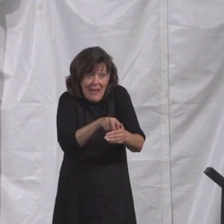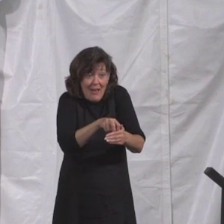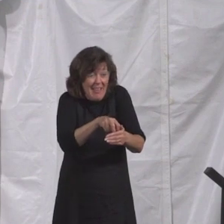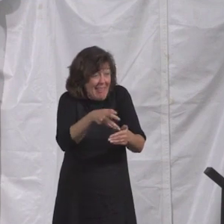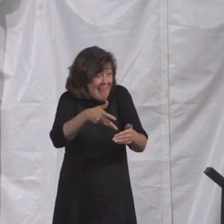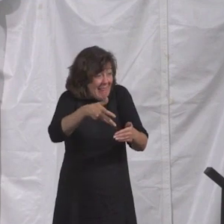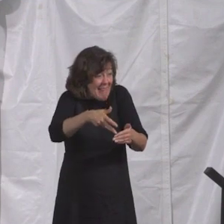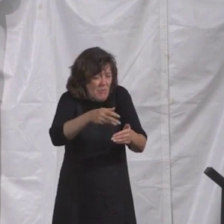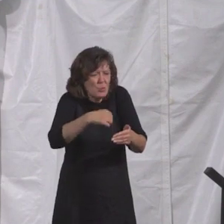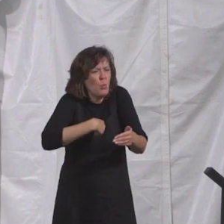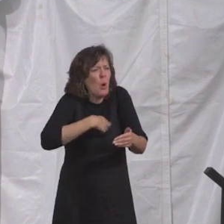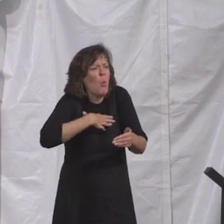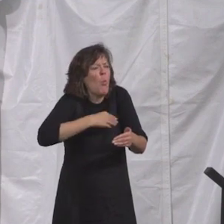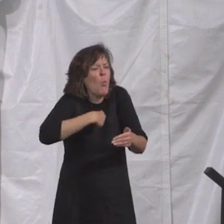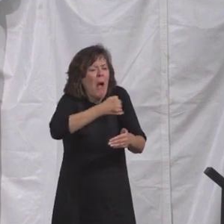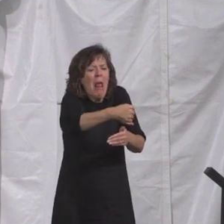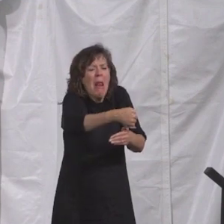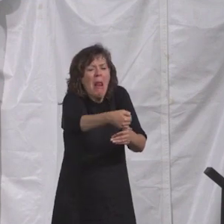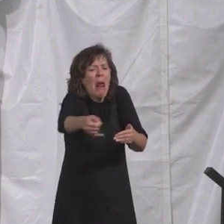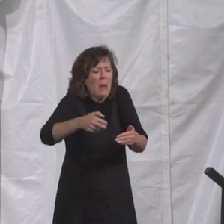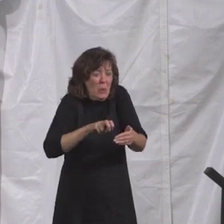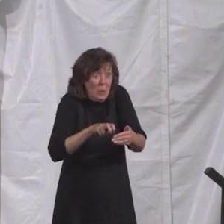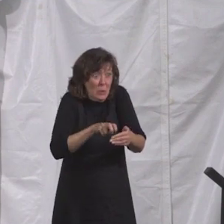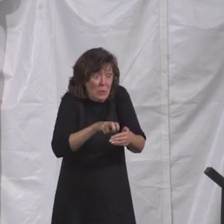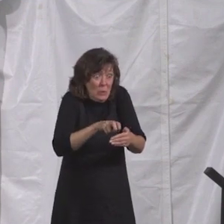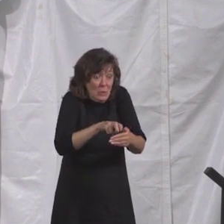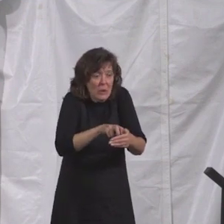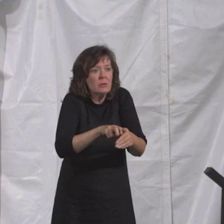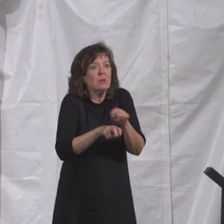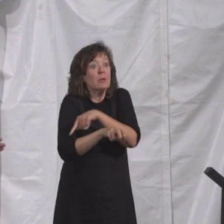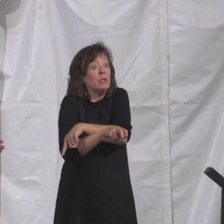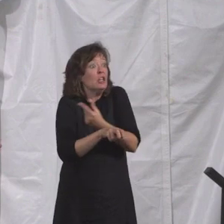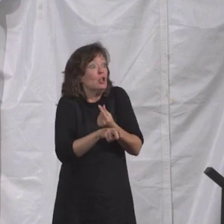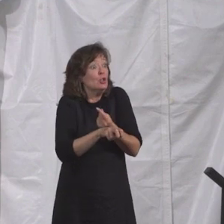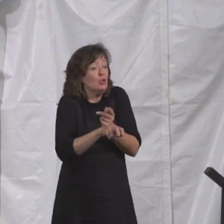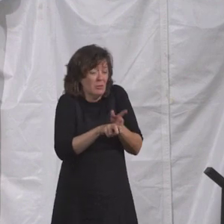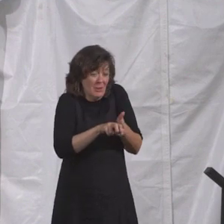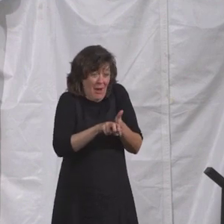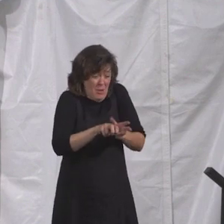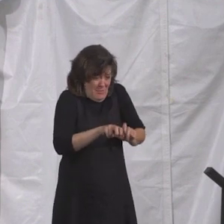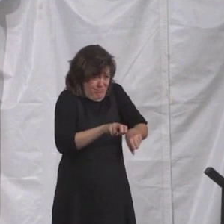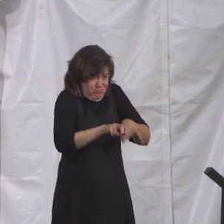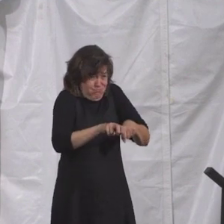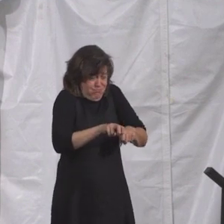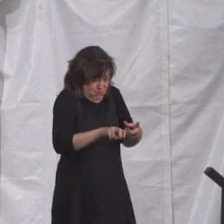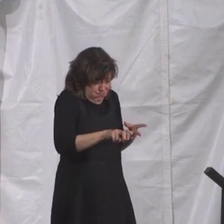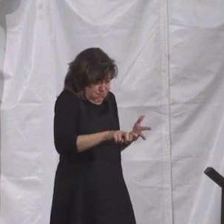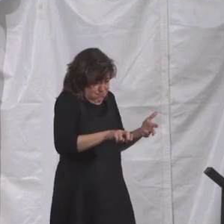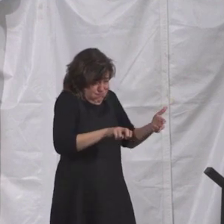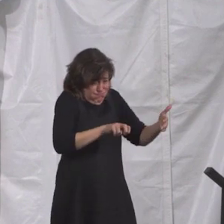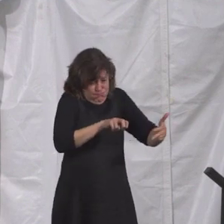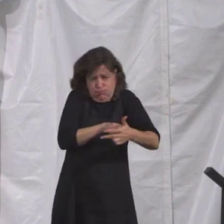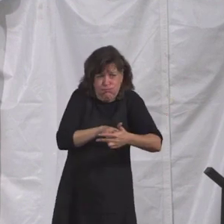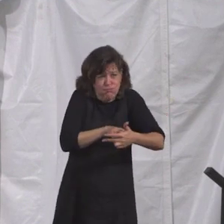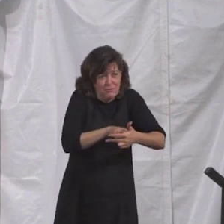on the edge of the road, Elmore whipped in front of her and did a move that spawned the X Games.